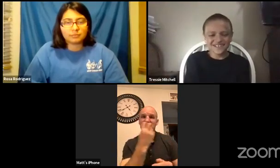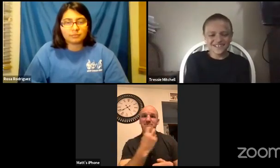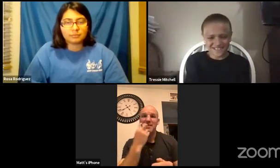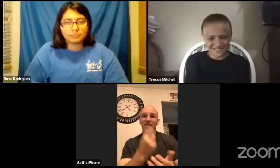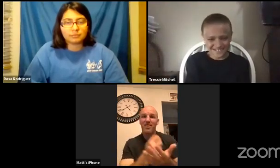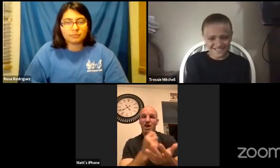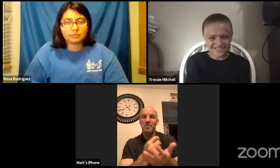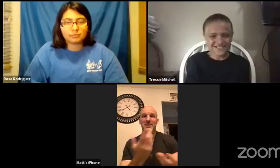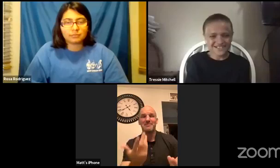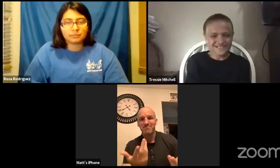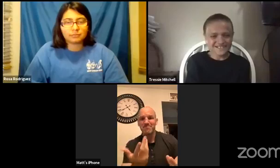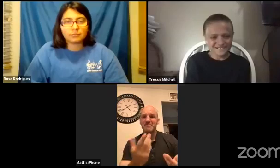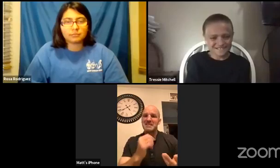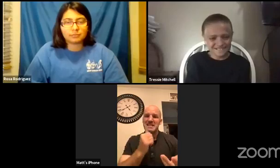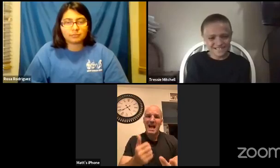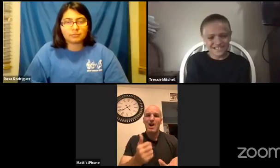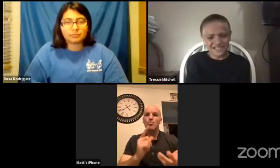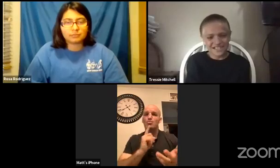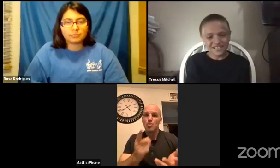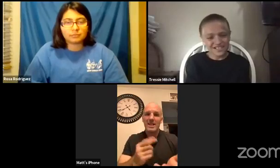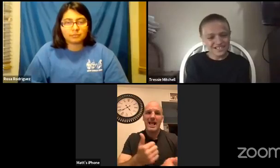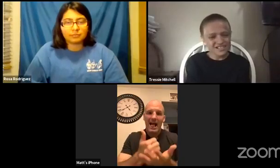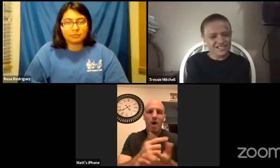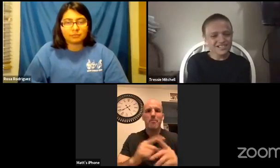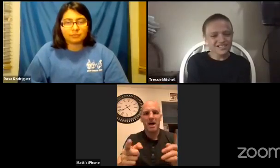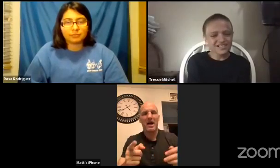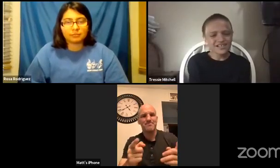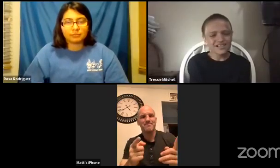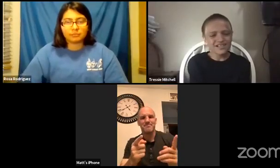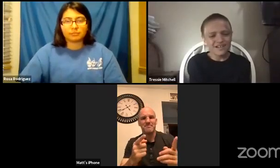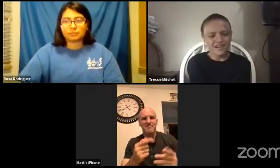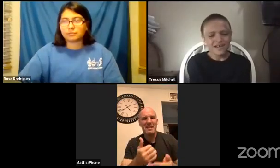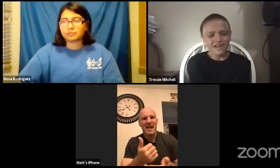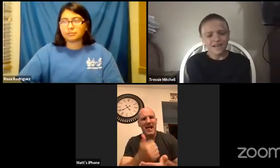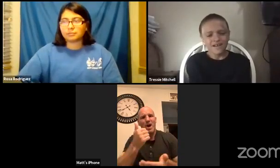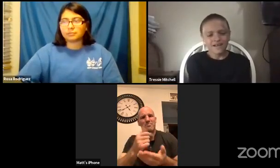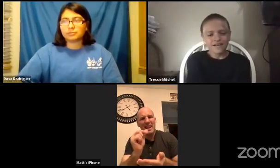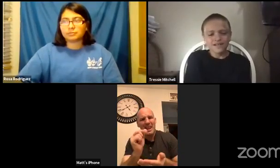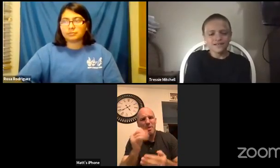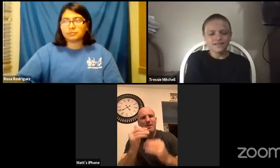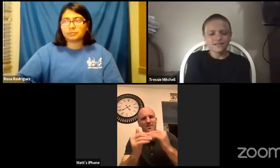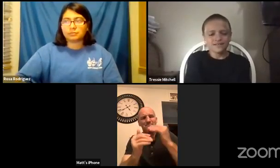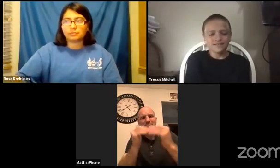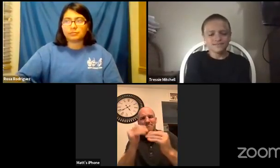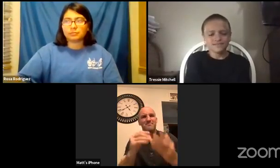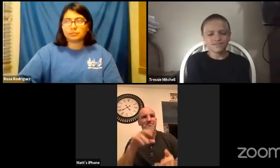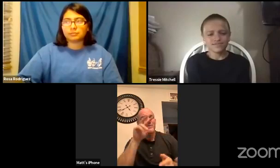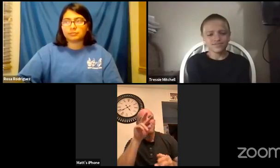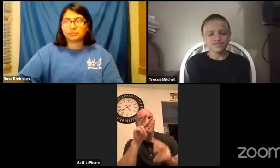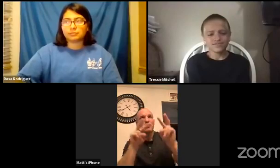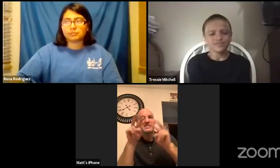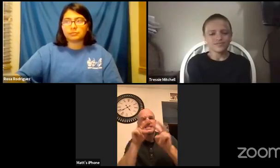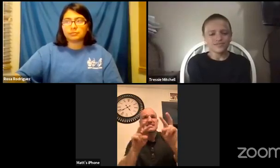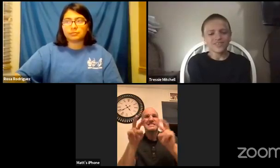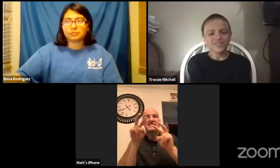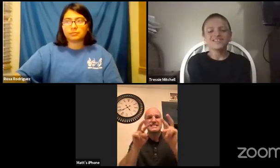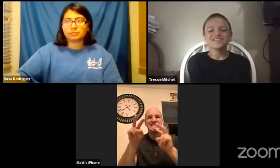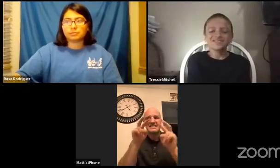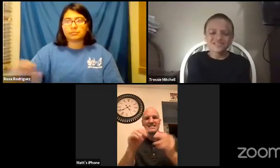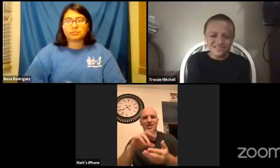it was very rural. Now at school, I did get speech therapy, which did help a little.